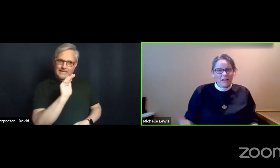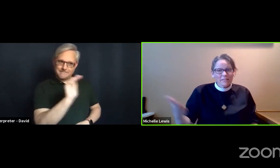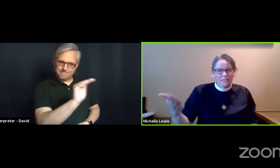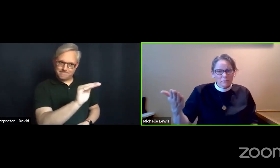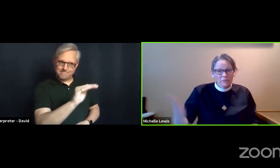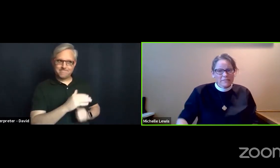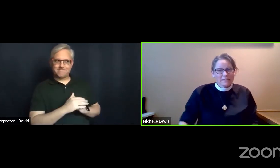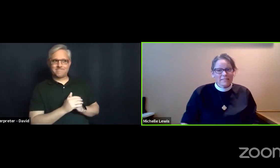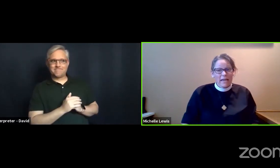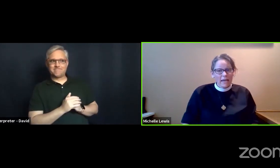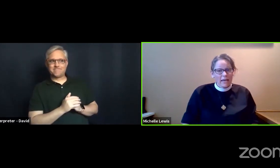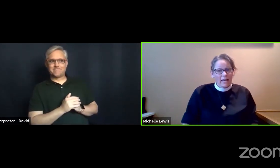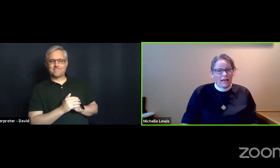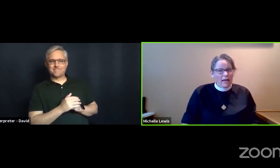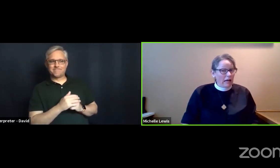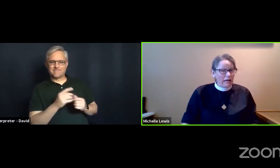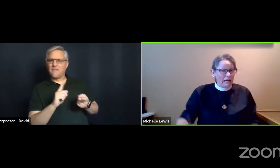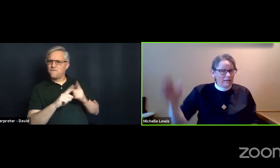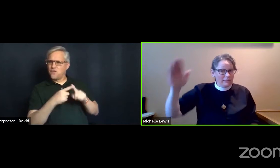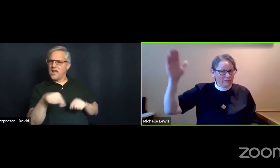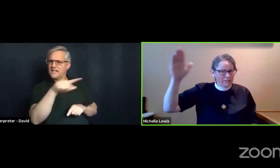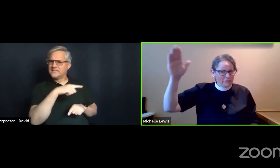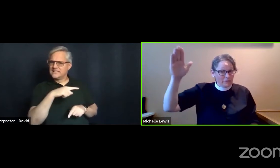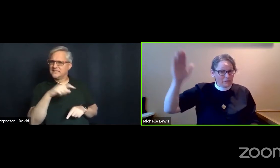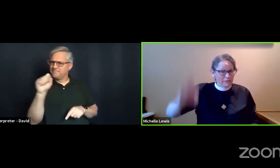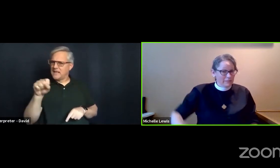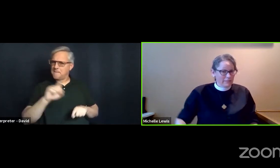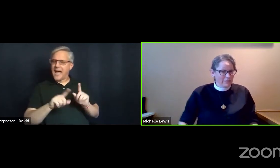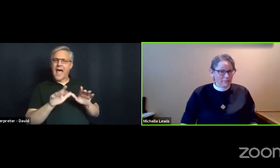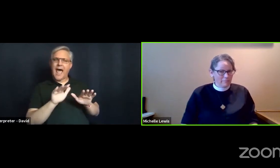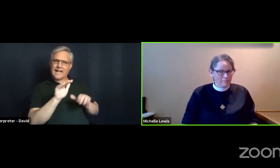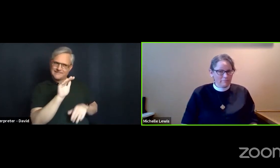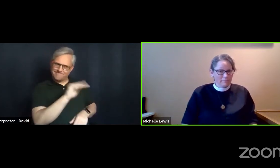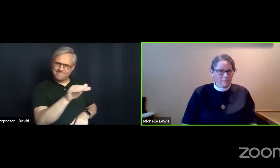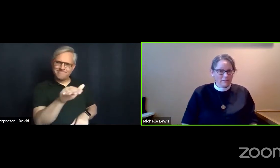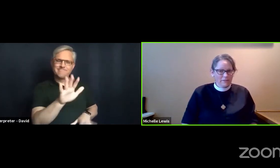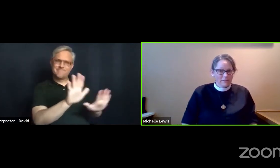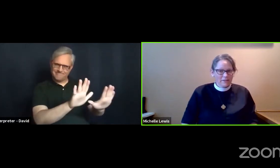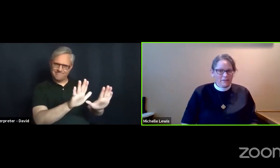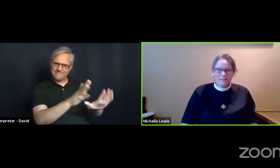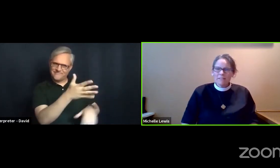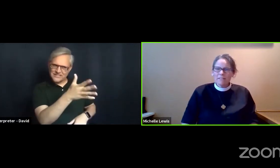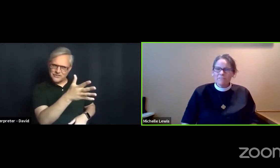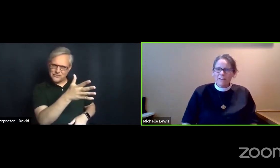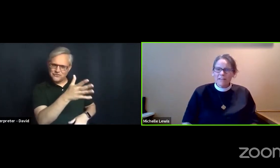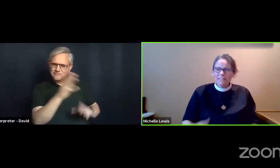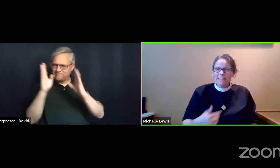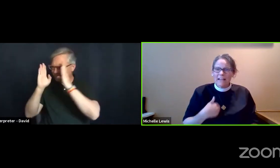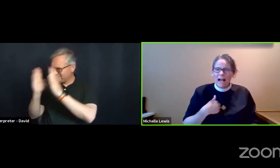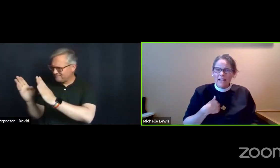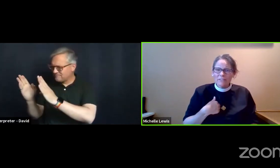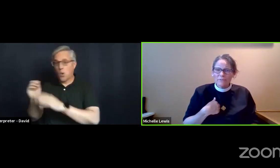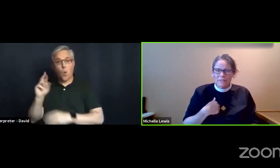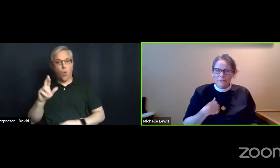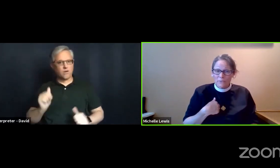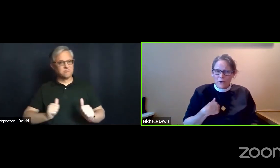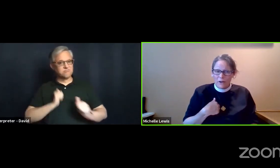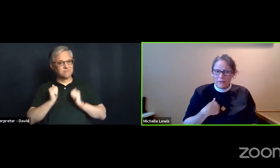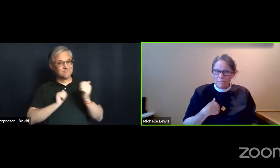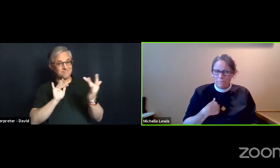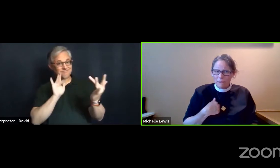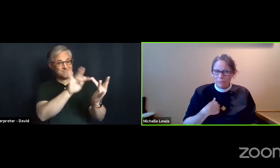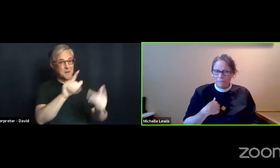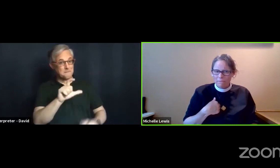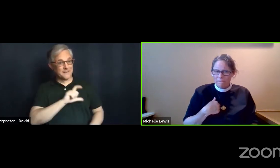to contact the police and say, hey, I do this wrong all the time, to confess that I do things